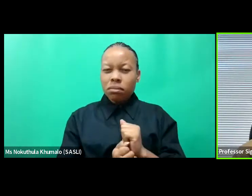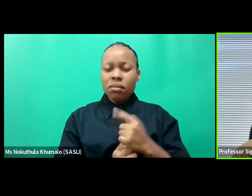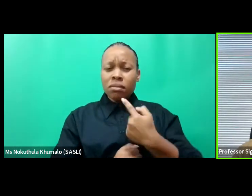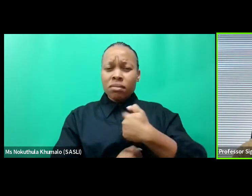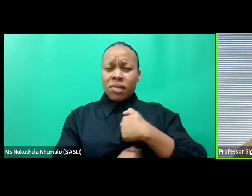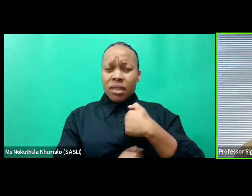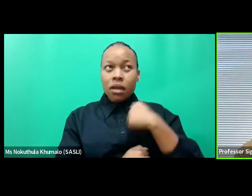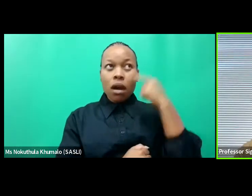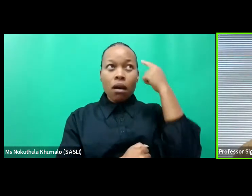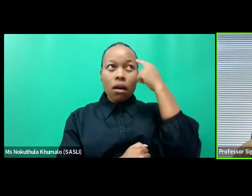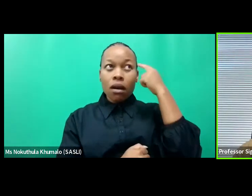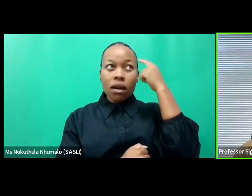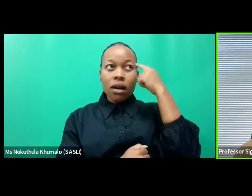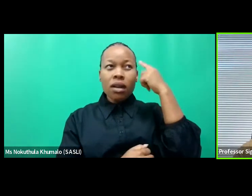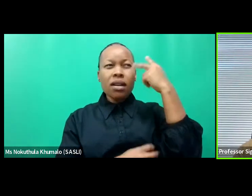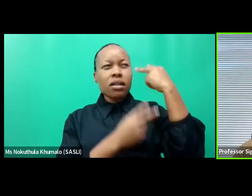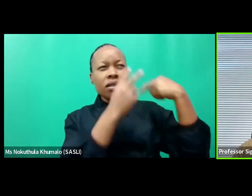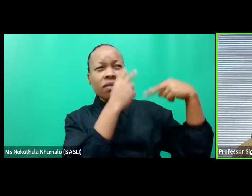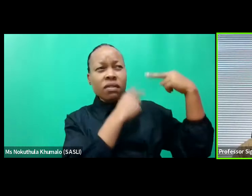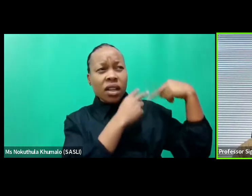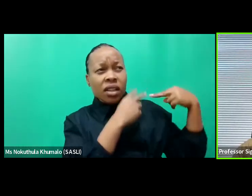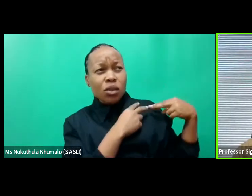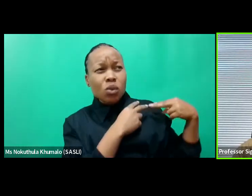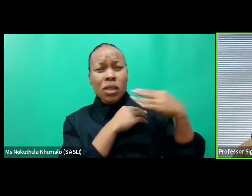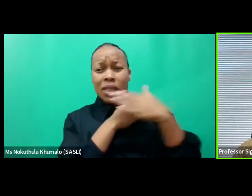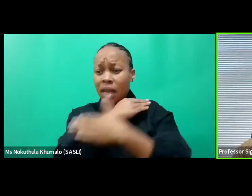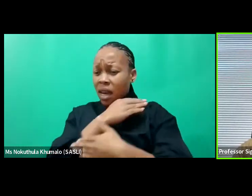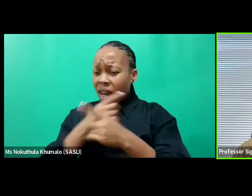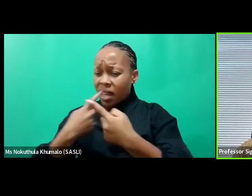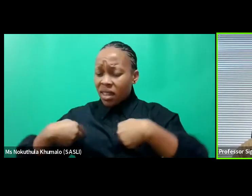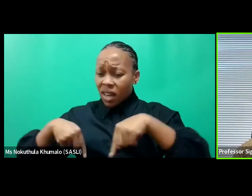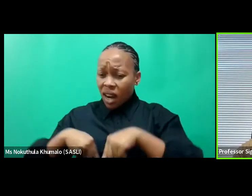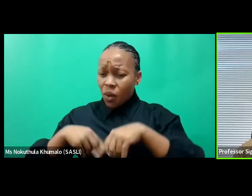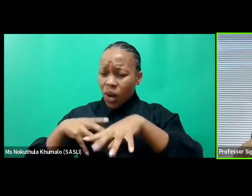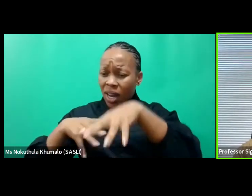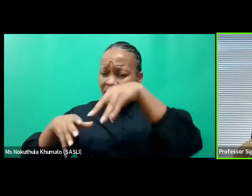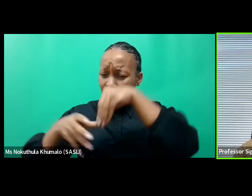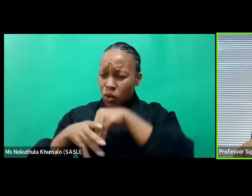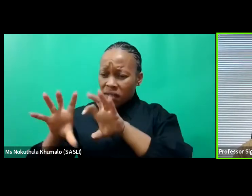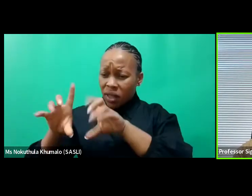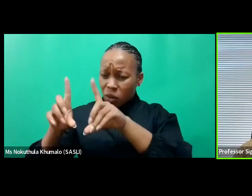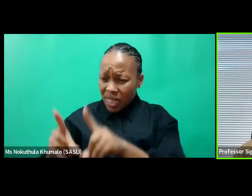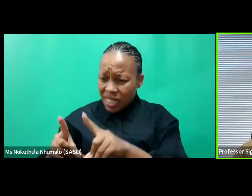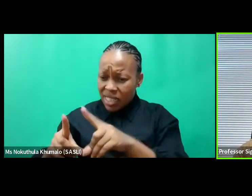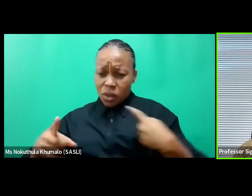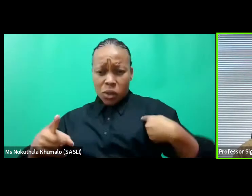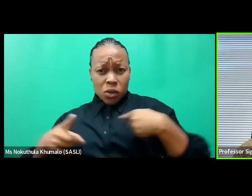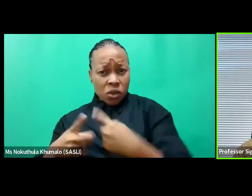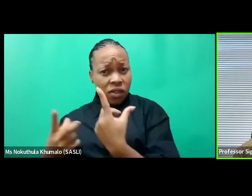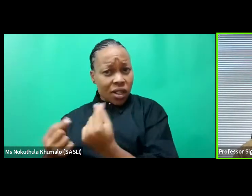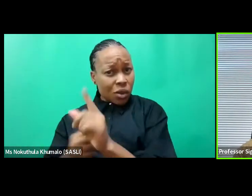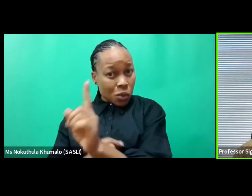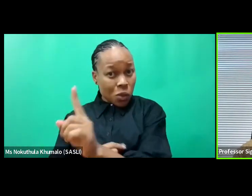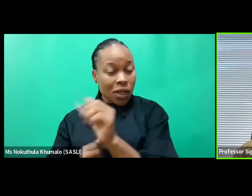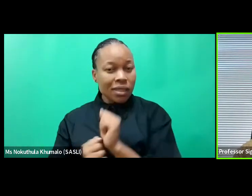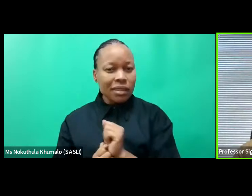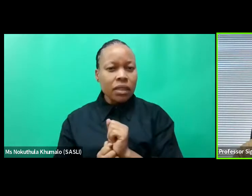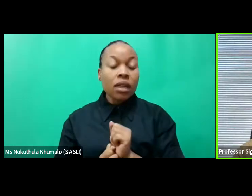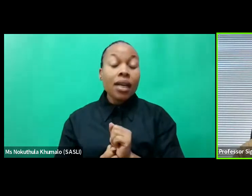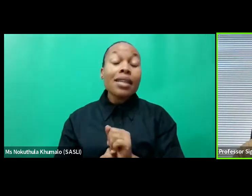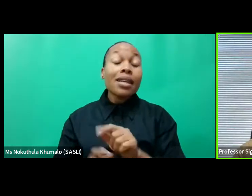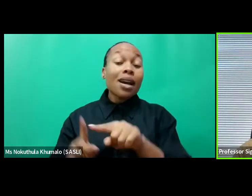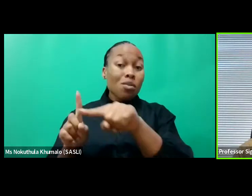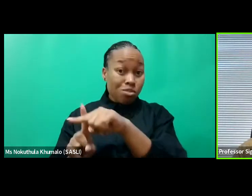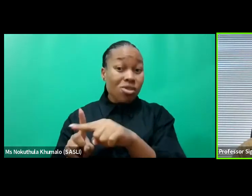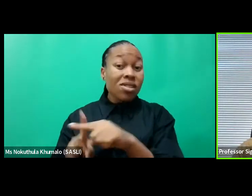education in the country. And I think a lot of good has been done. There are many